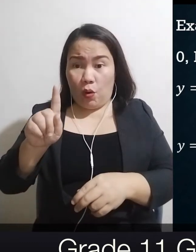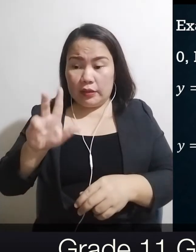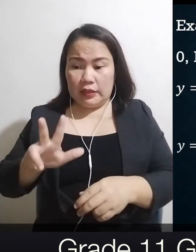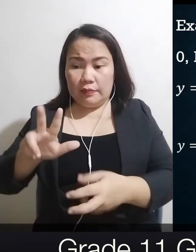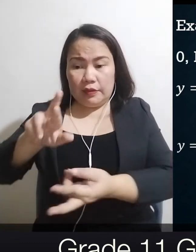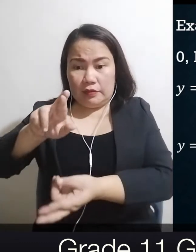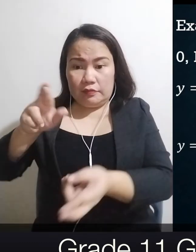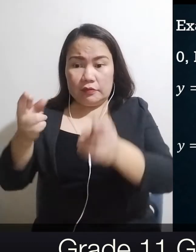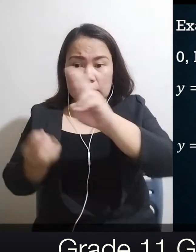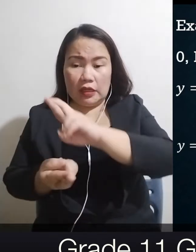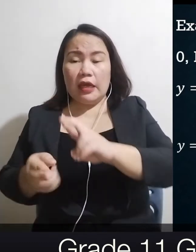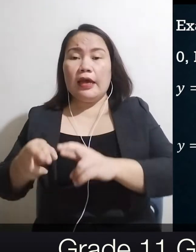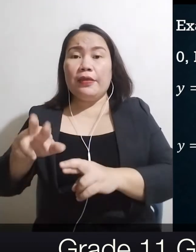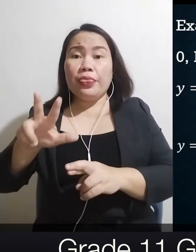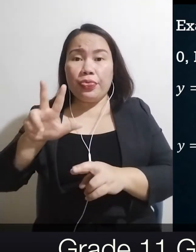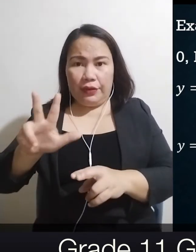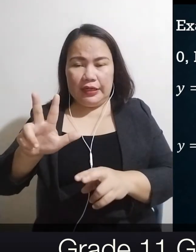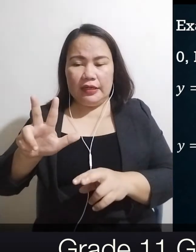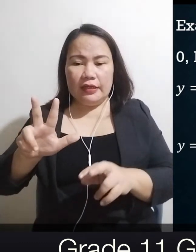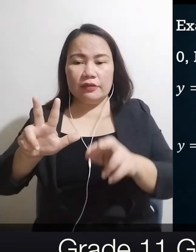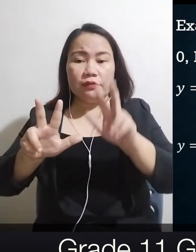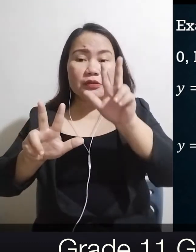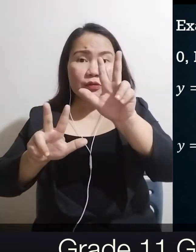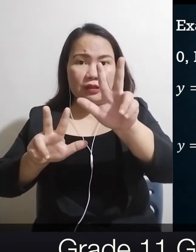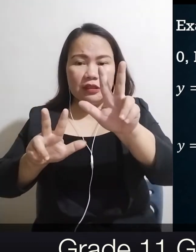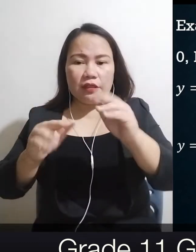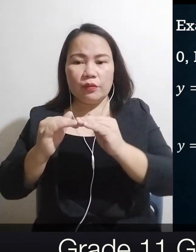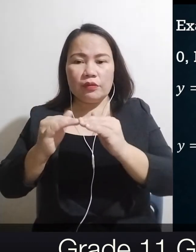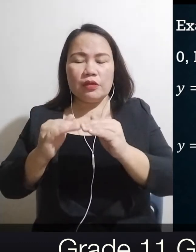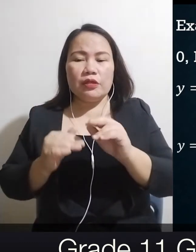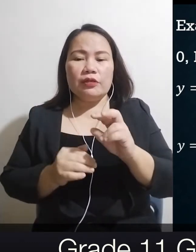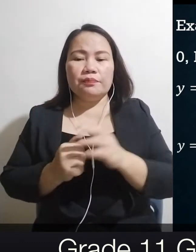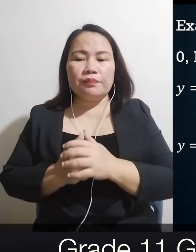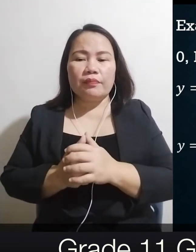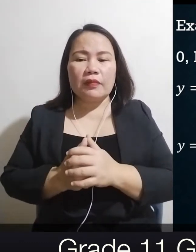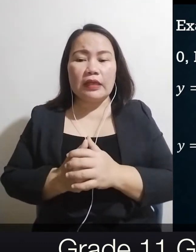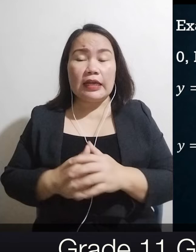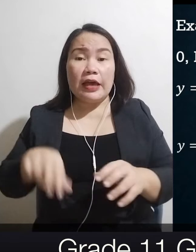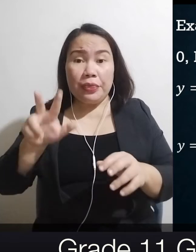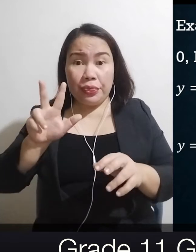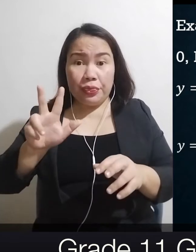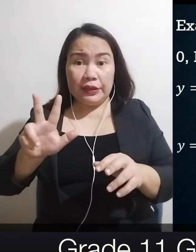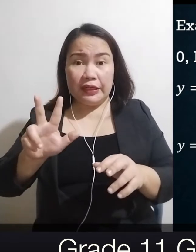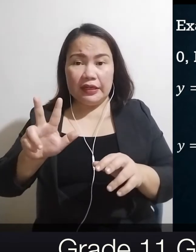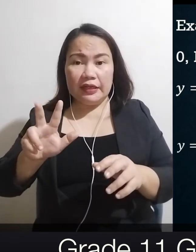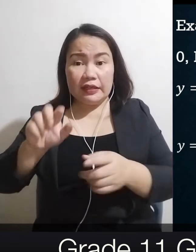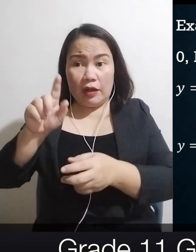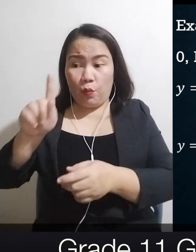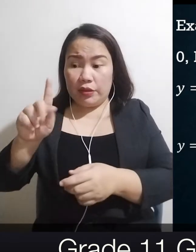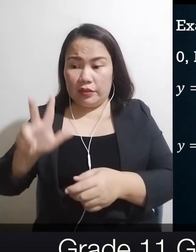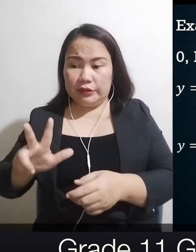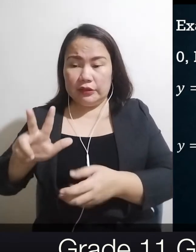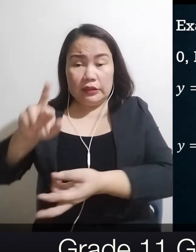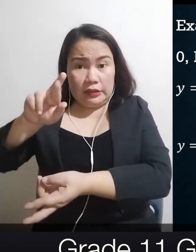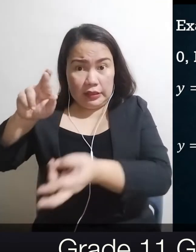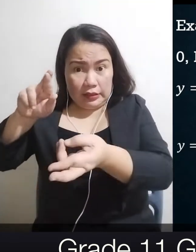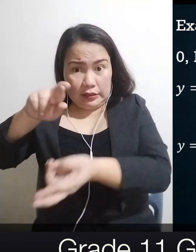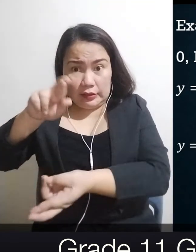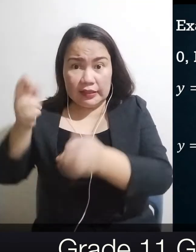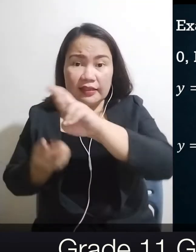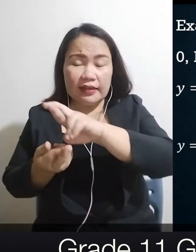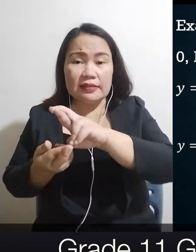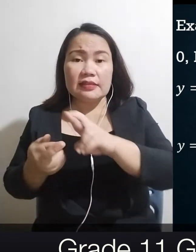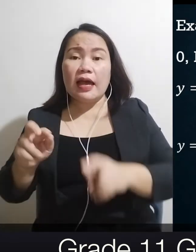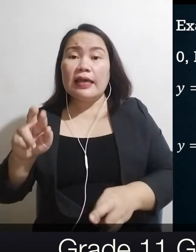is 27. So, same process kay negative 2. So, since ang exponent natin ay negative,